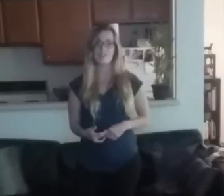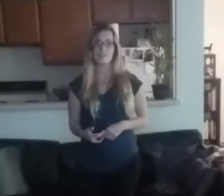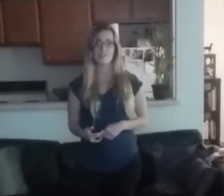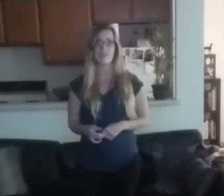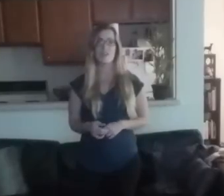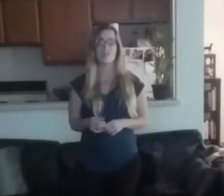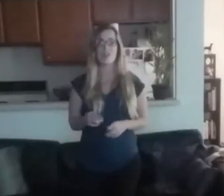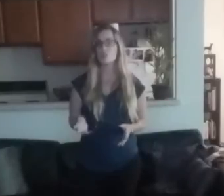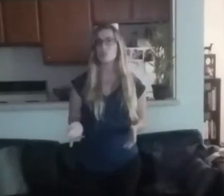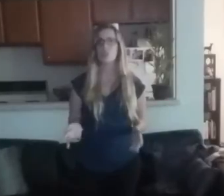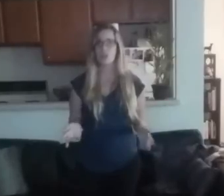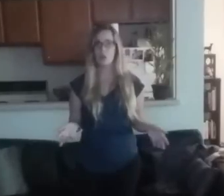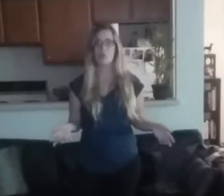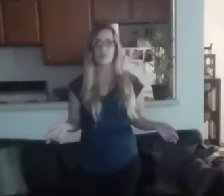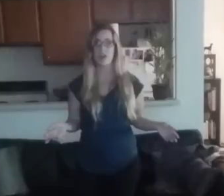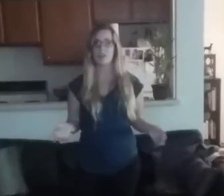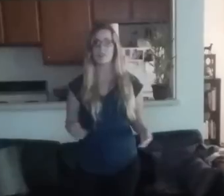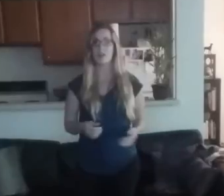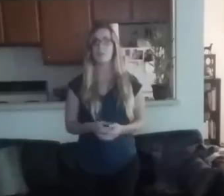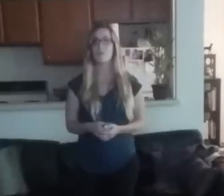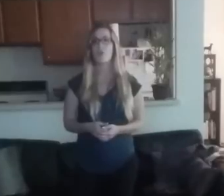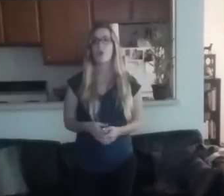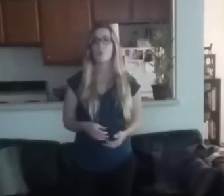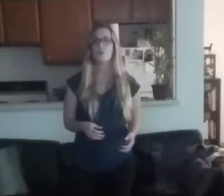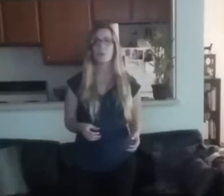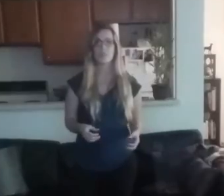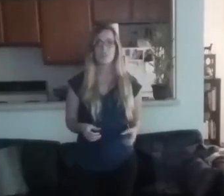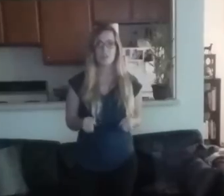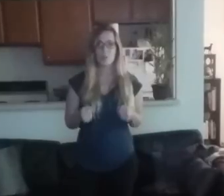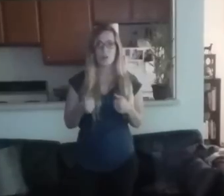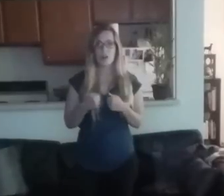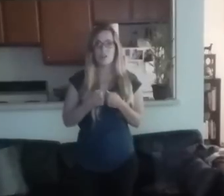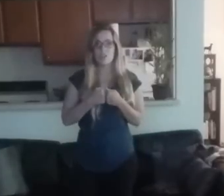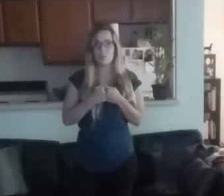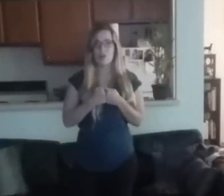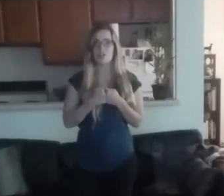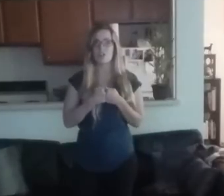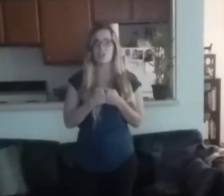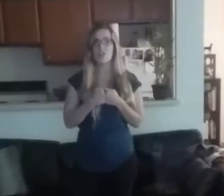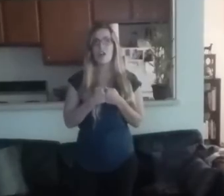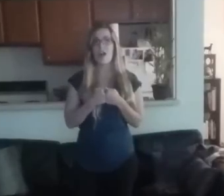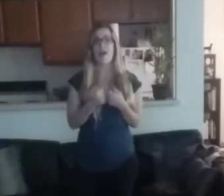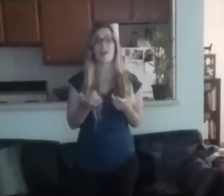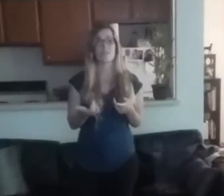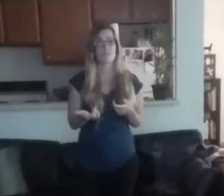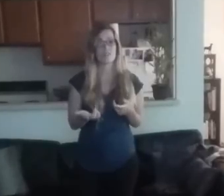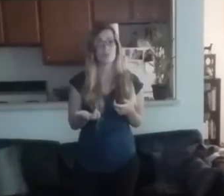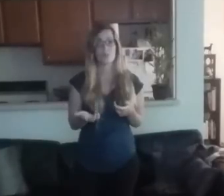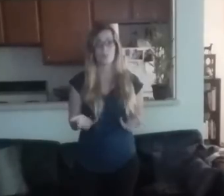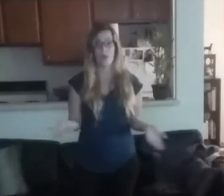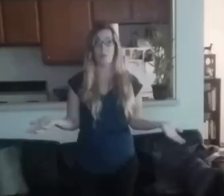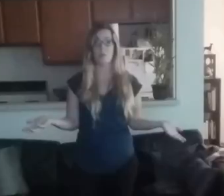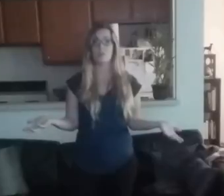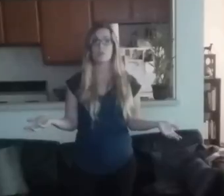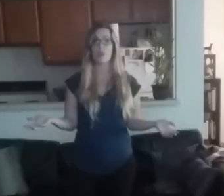gases like nitrogen and carbon dioxide. When you put the liquid under pressure, as happens